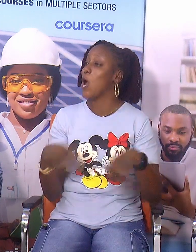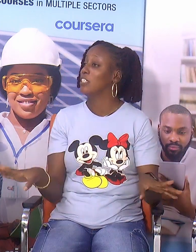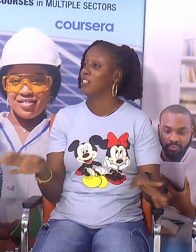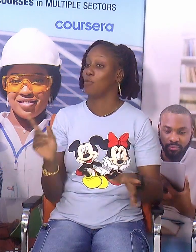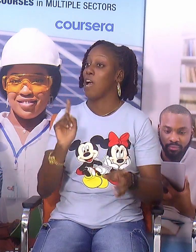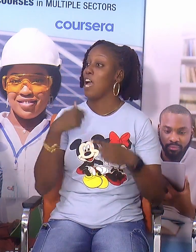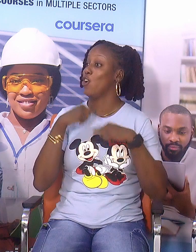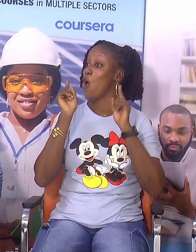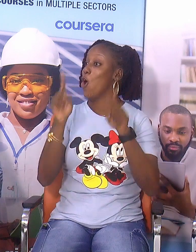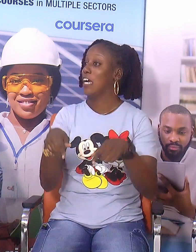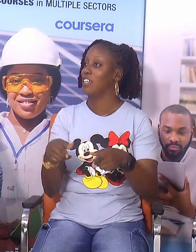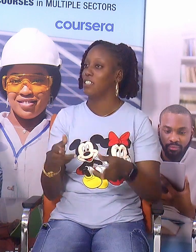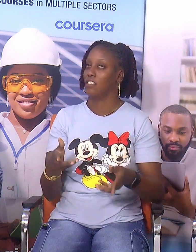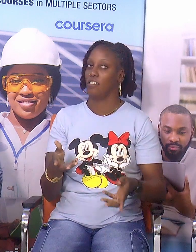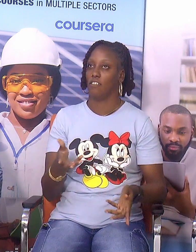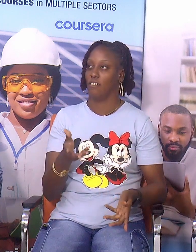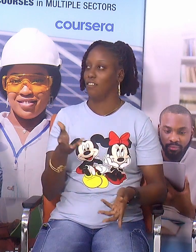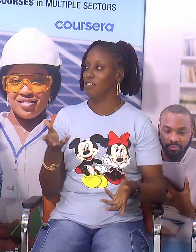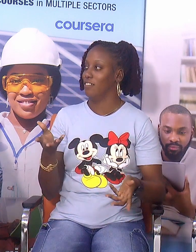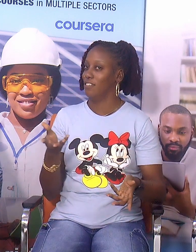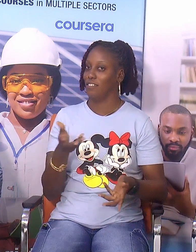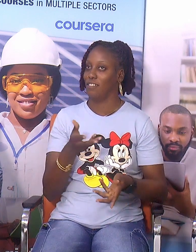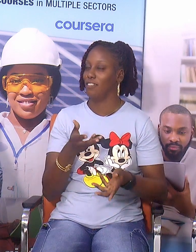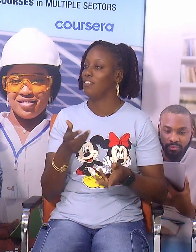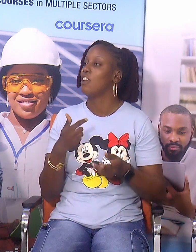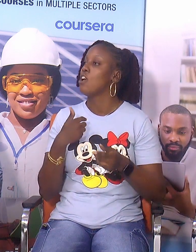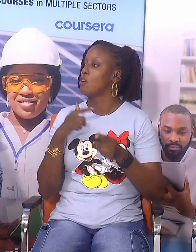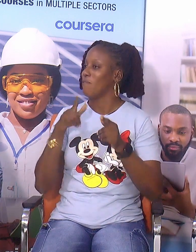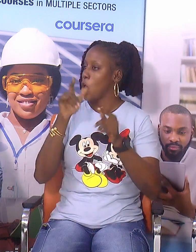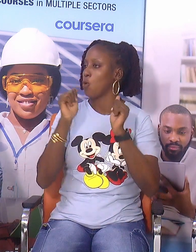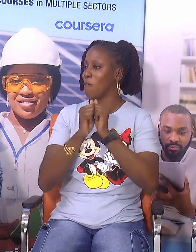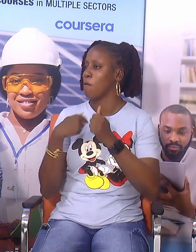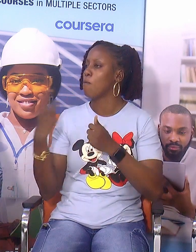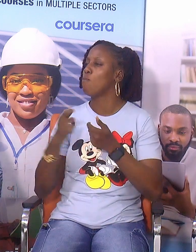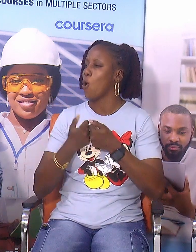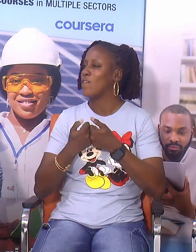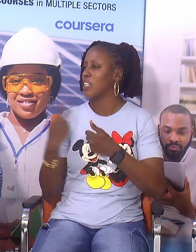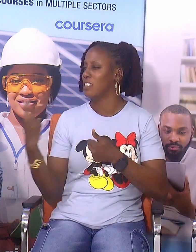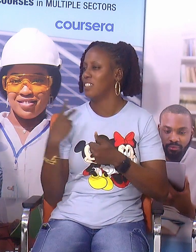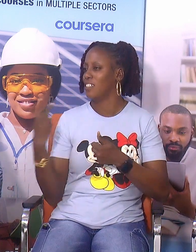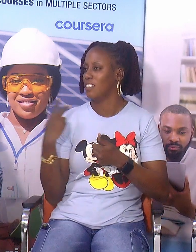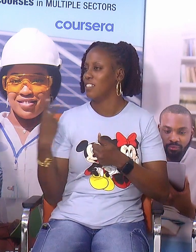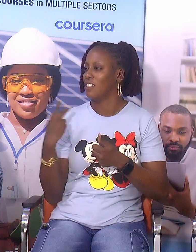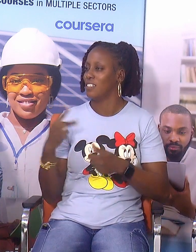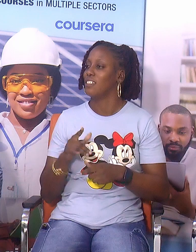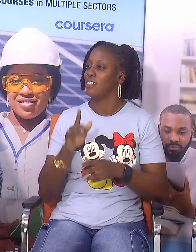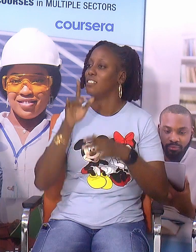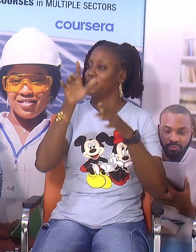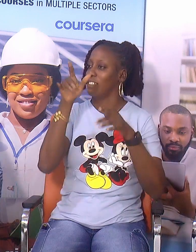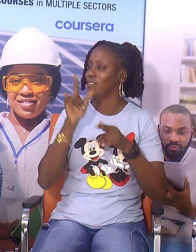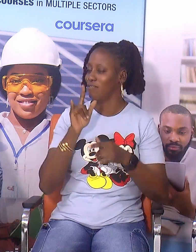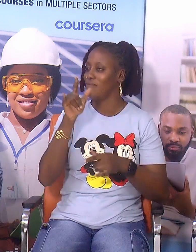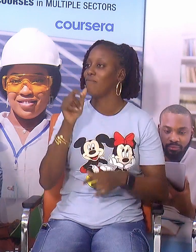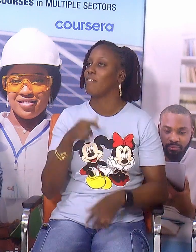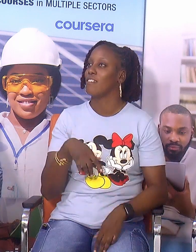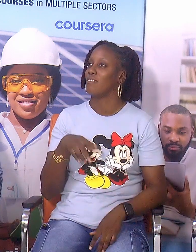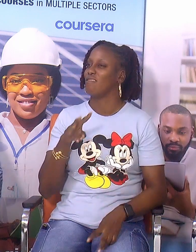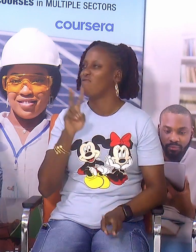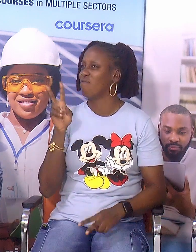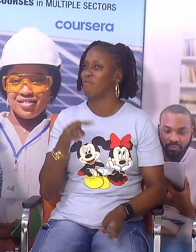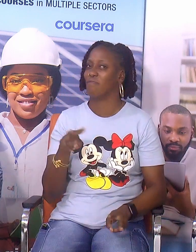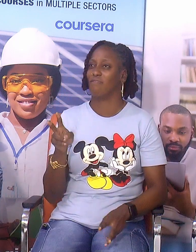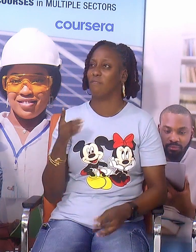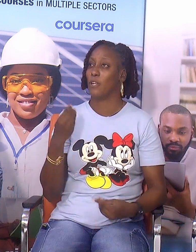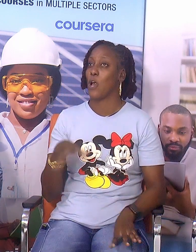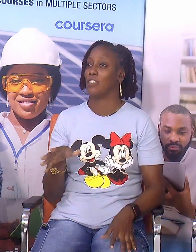From the time I landed, it was really big. I felt like lost. It was really big, but my boyfriend